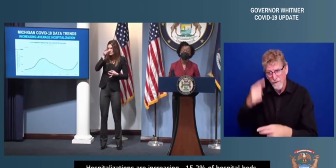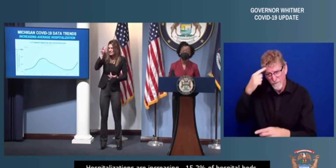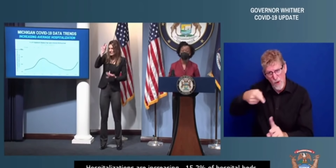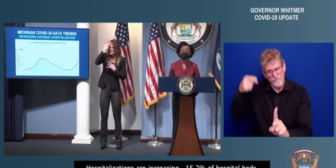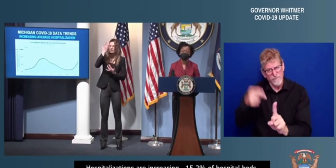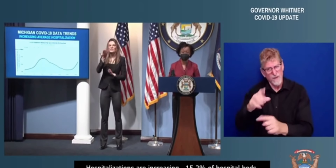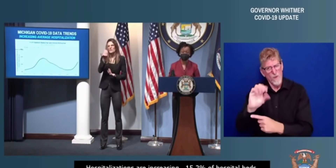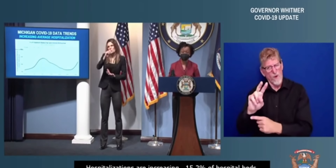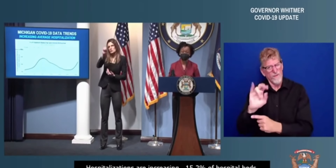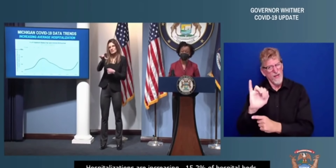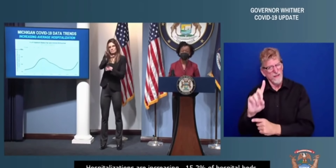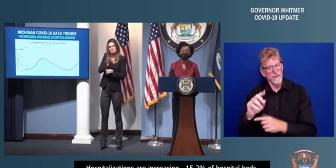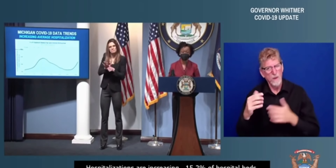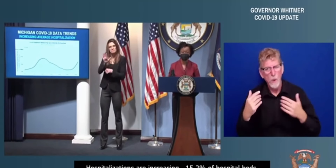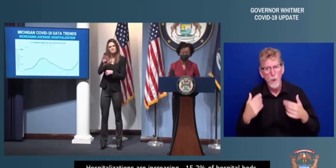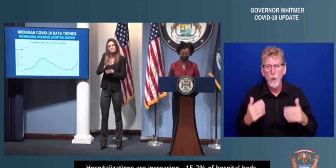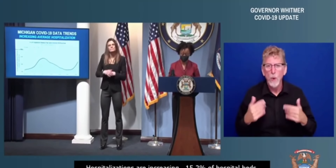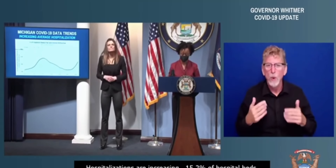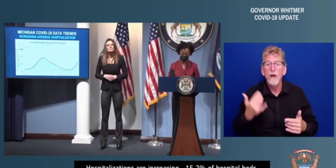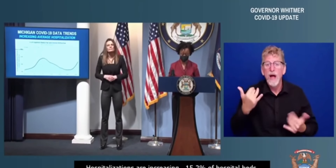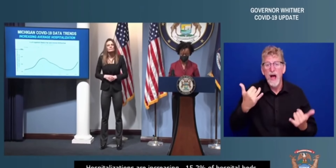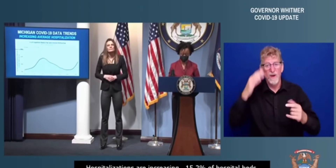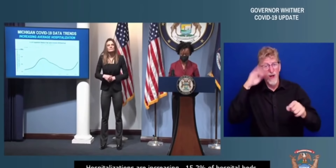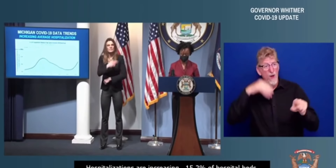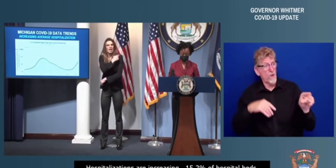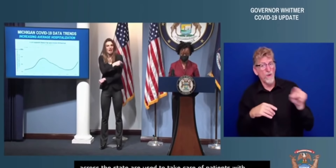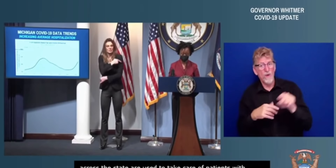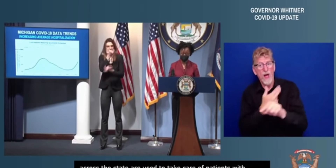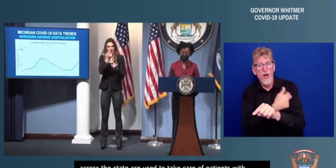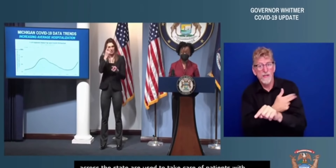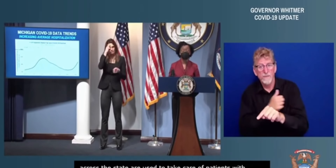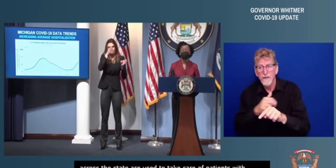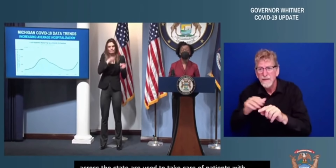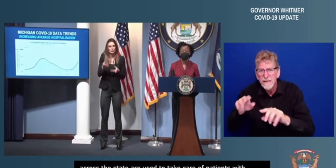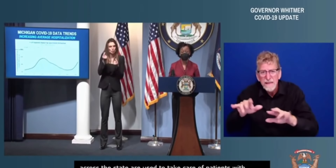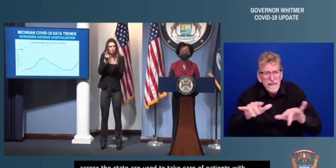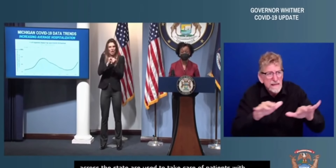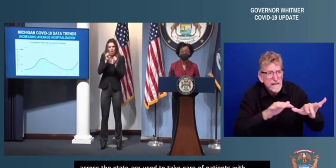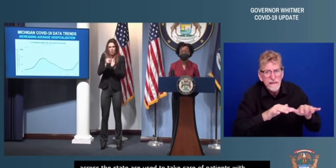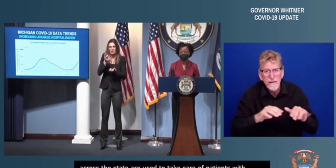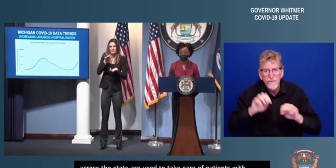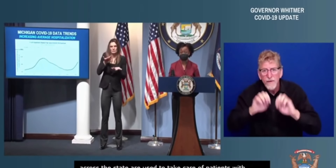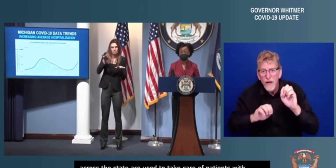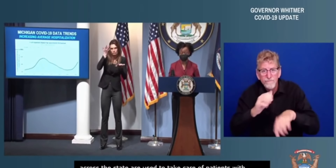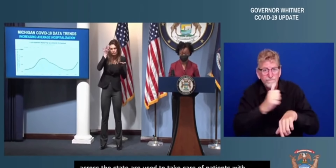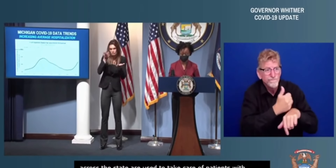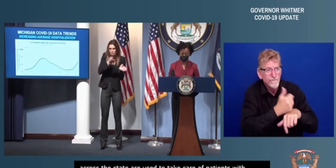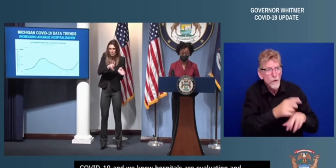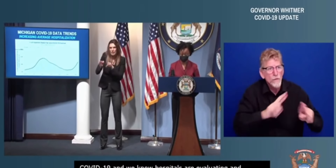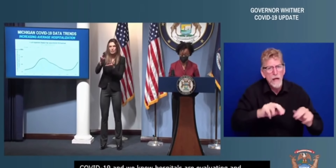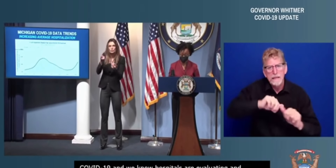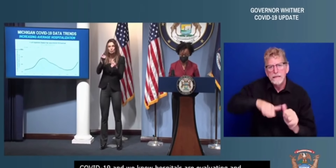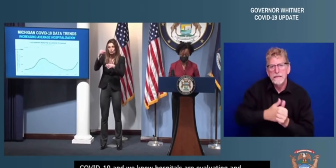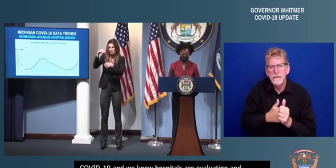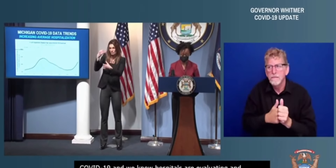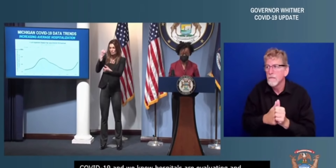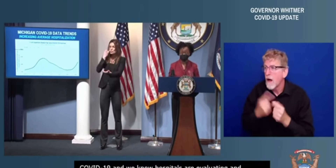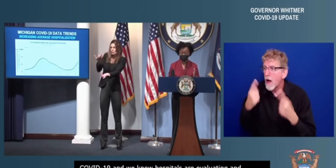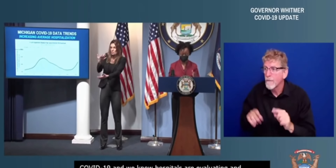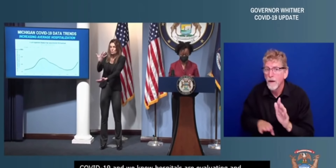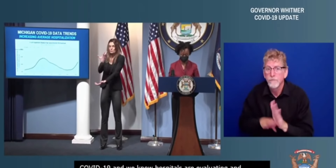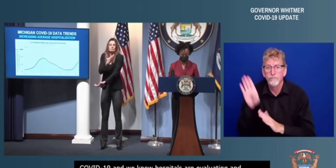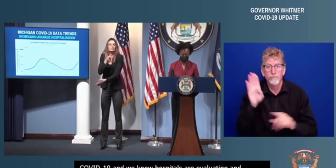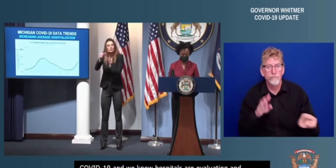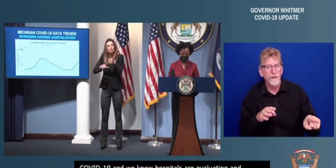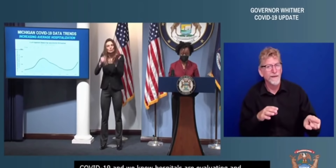that hospitals are evaluating and implementing their surge plans, including consideration of canceling elective surgeries that are